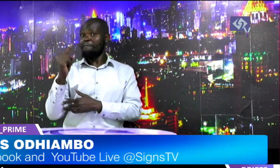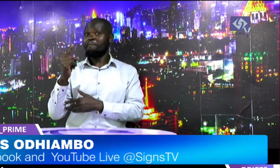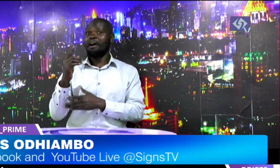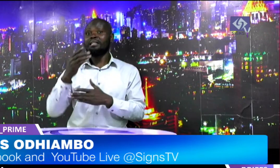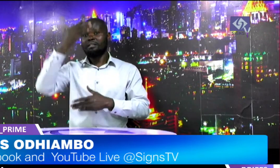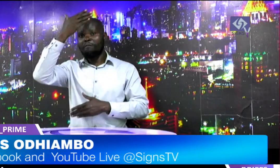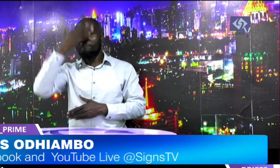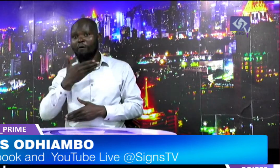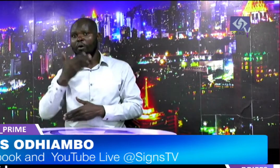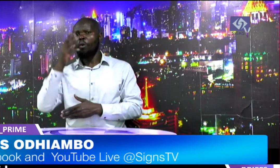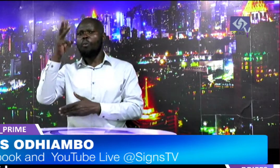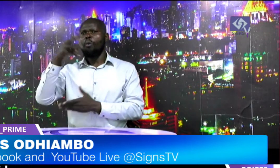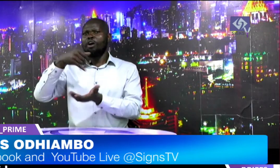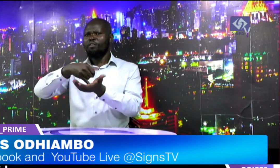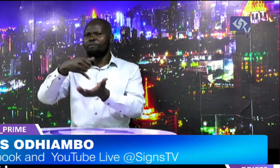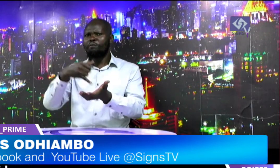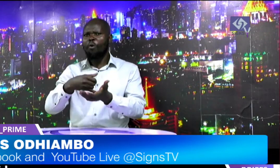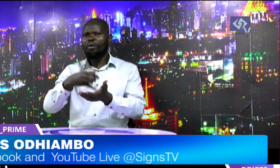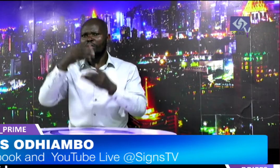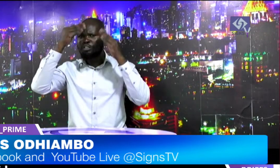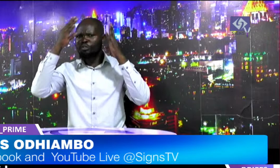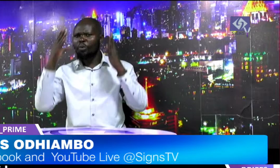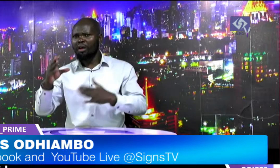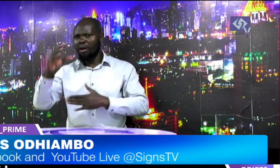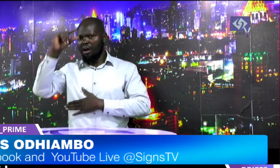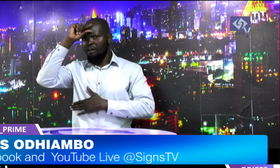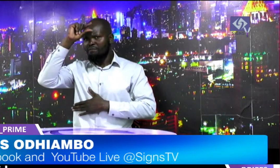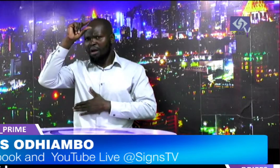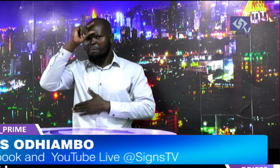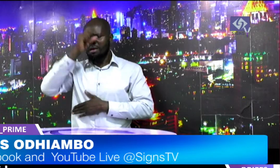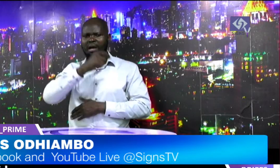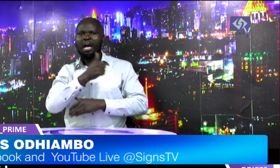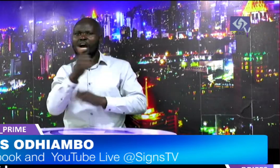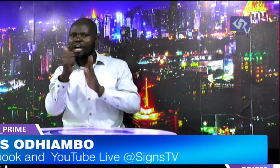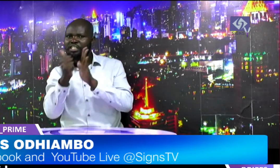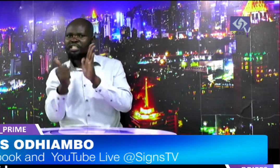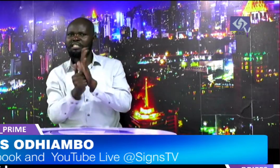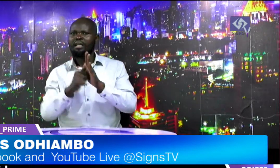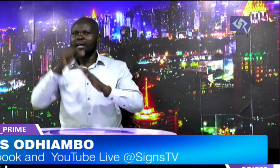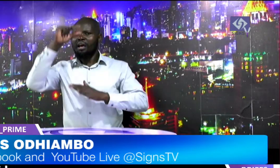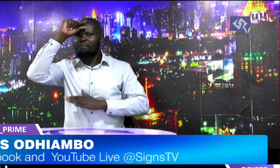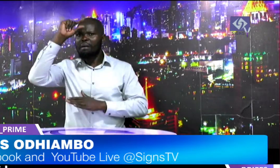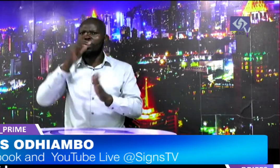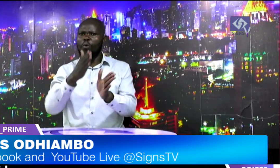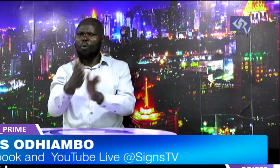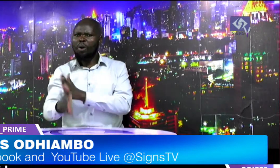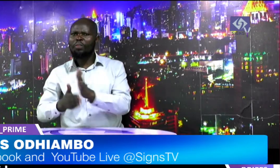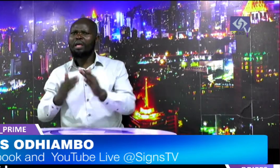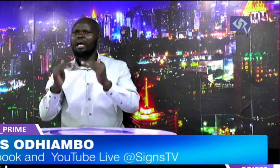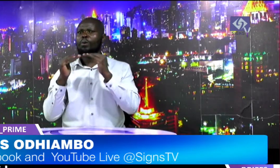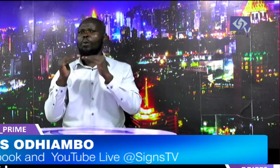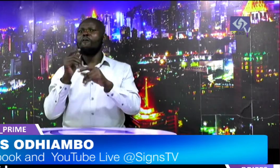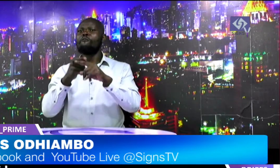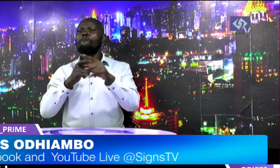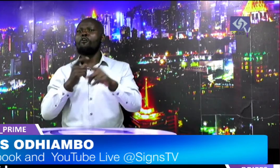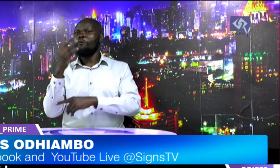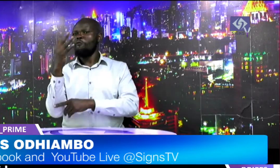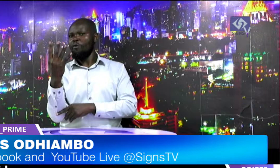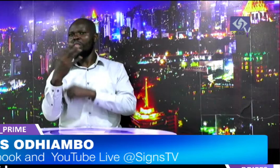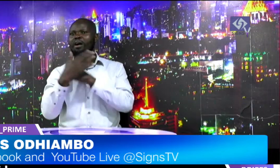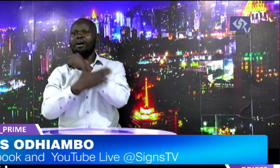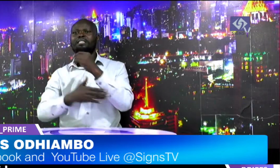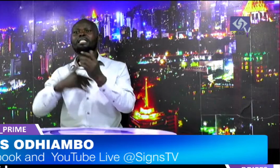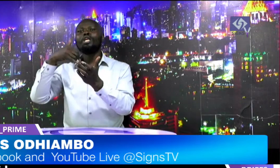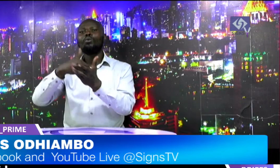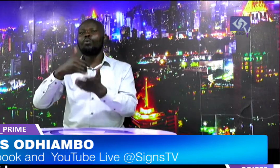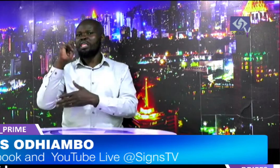The first phase will involve students, government agencies, and non-governmental